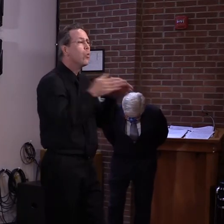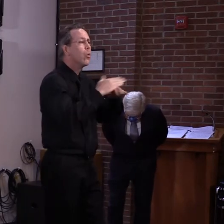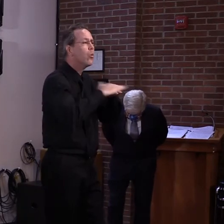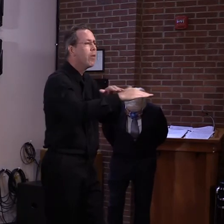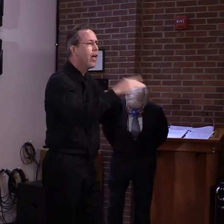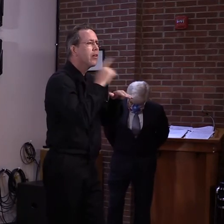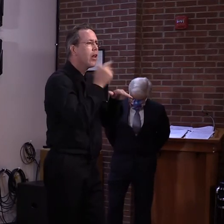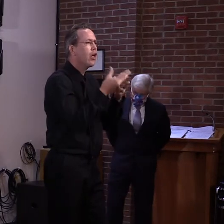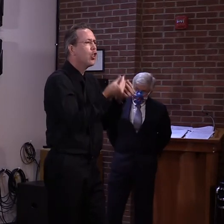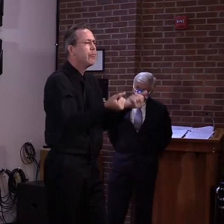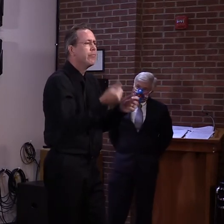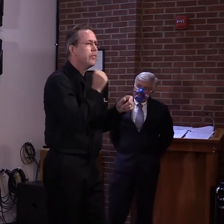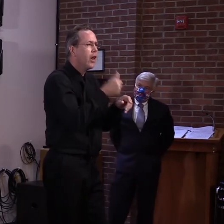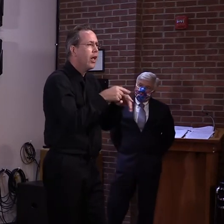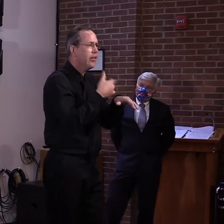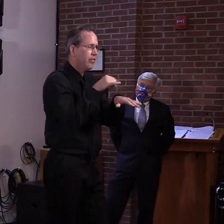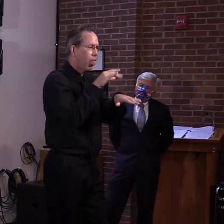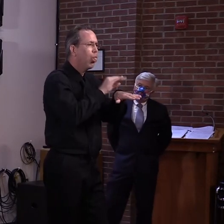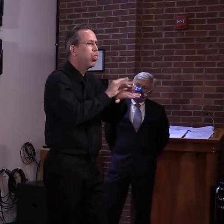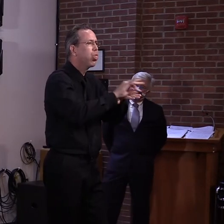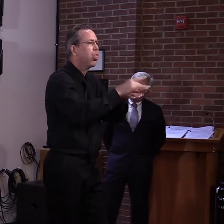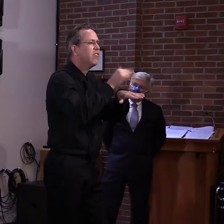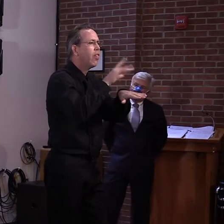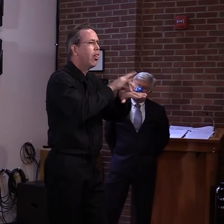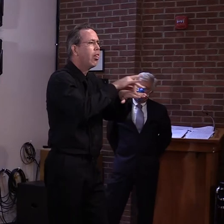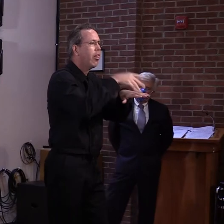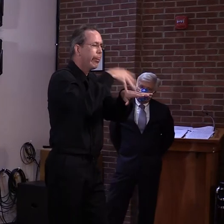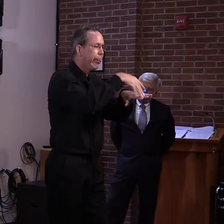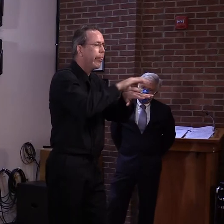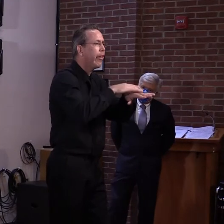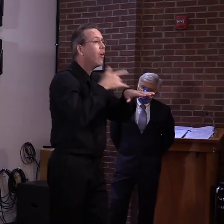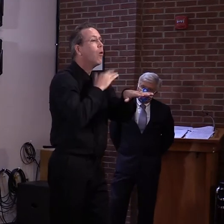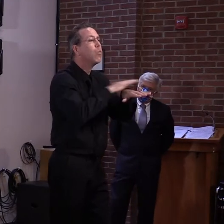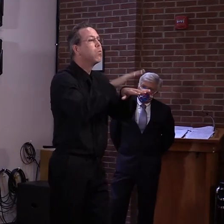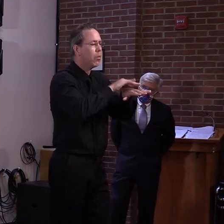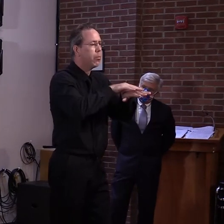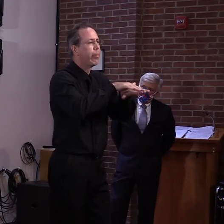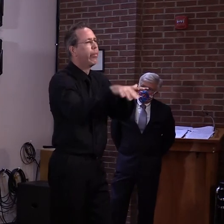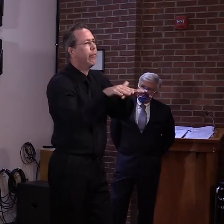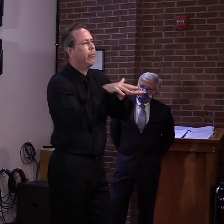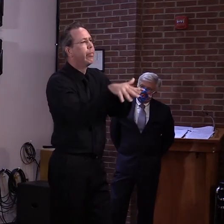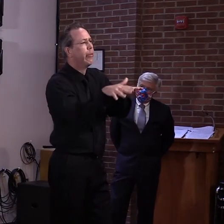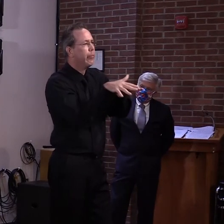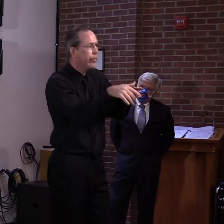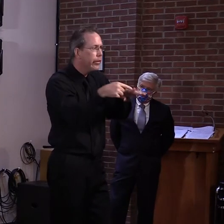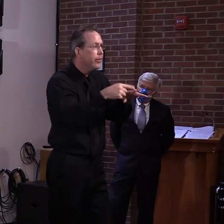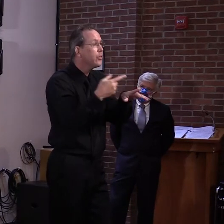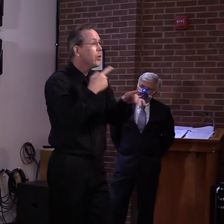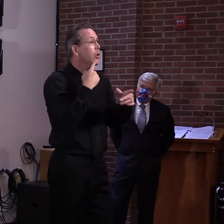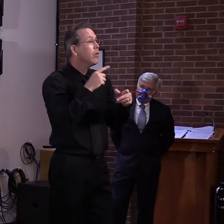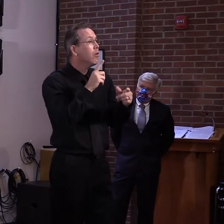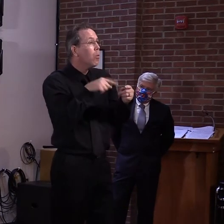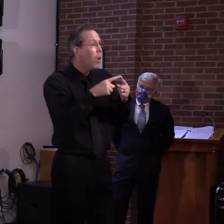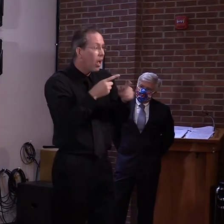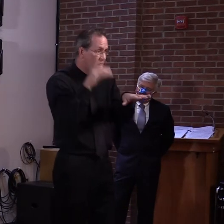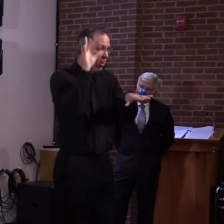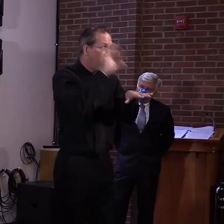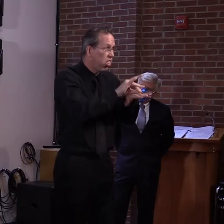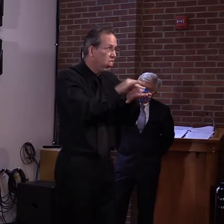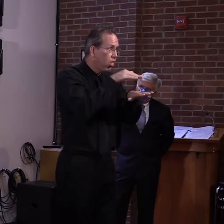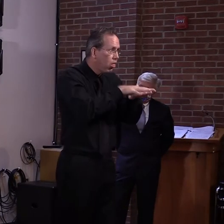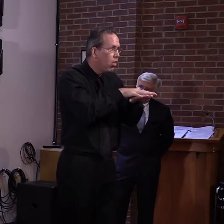So that's where the problem is. But in terms of where it comes from, I'll refer to Secretary